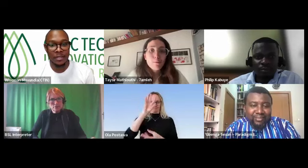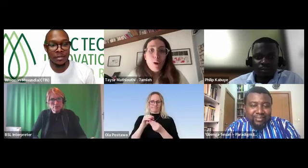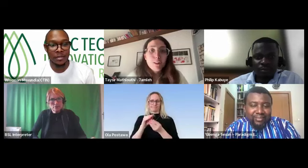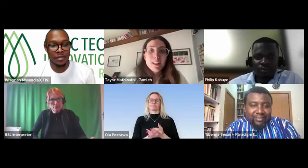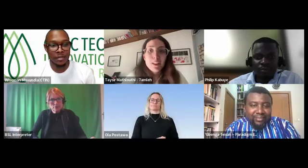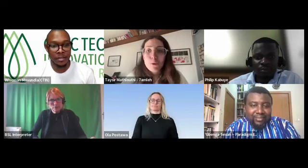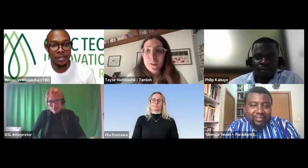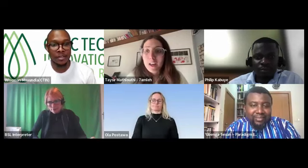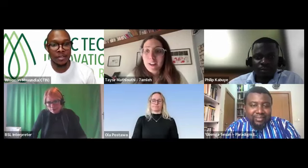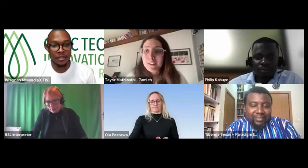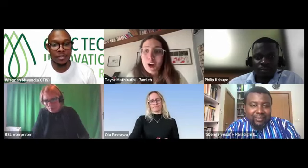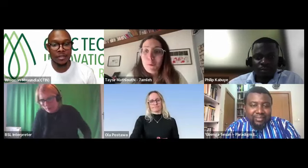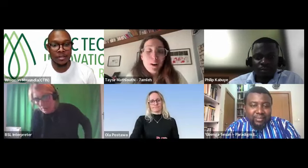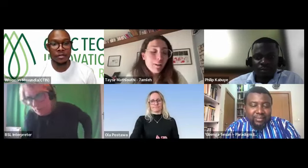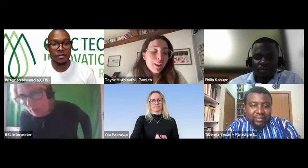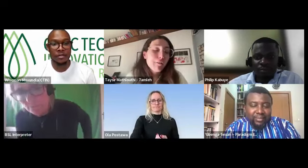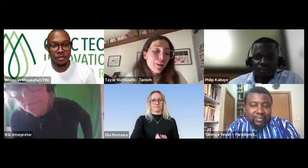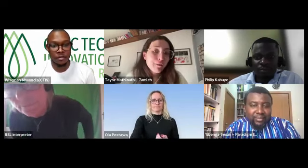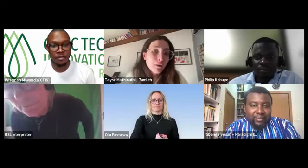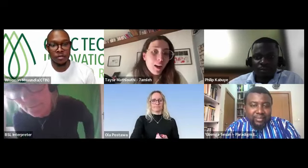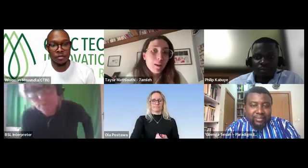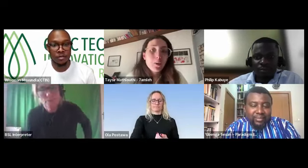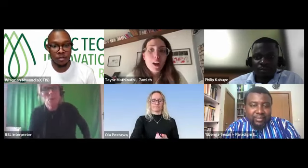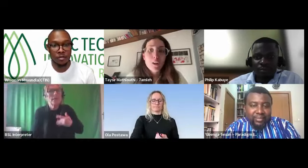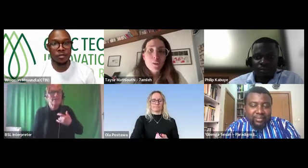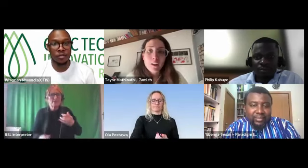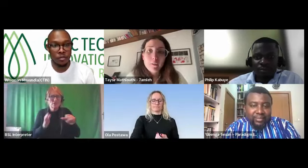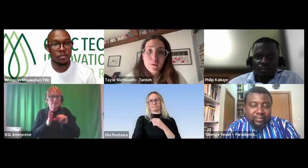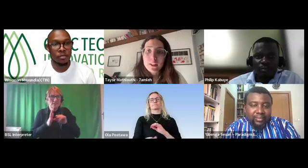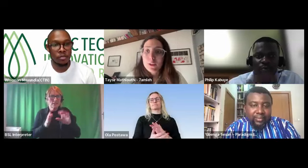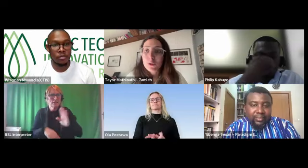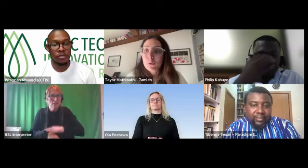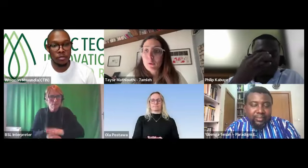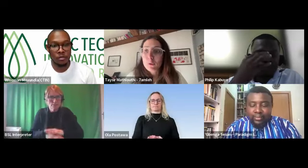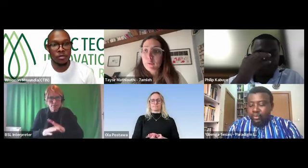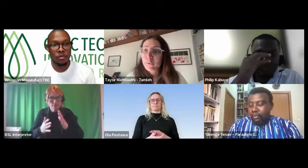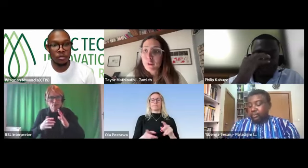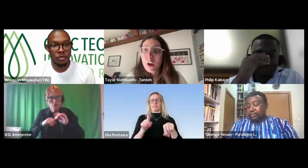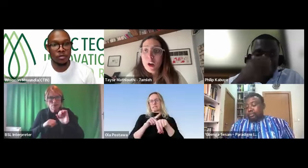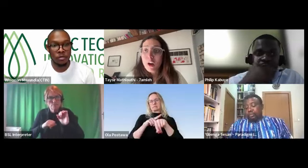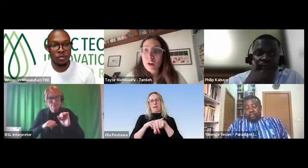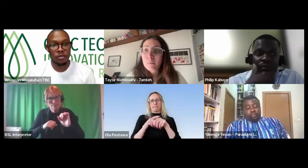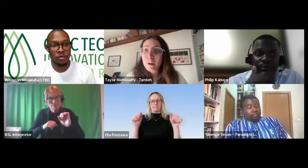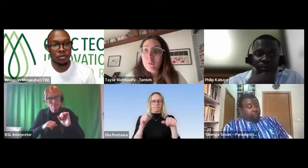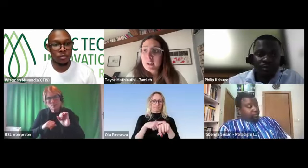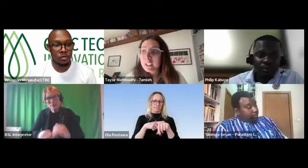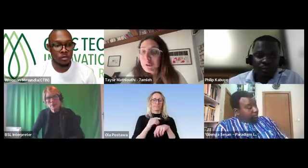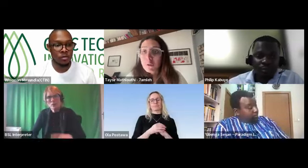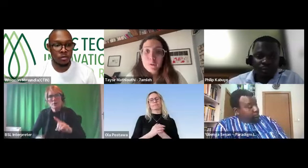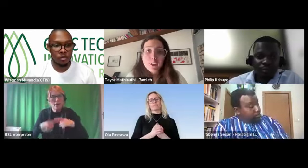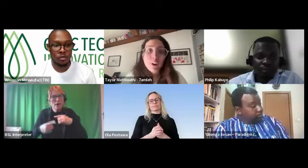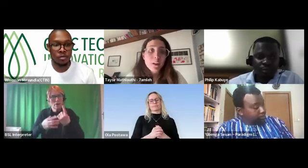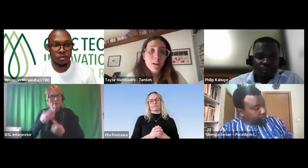I only would say that we are living in very difficult times, not only for CSOs, but also for